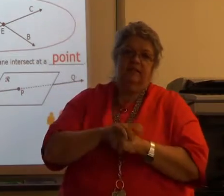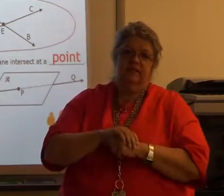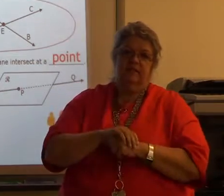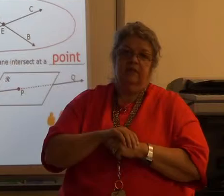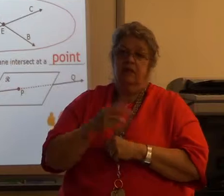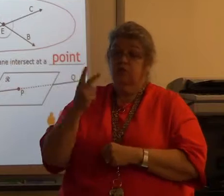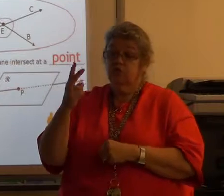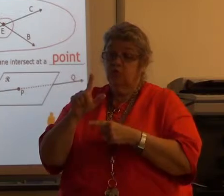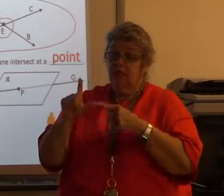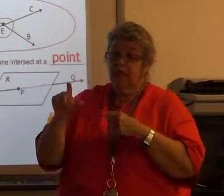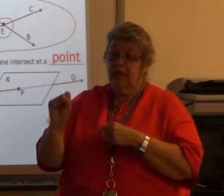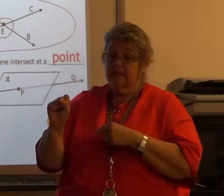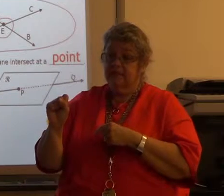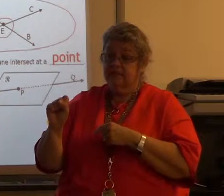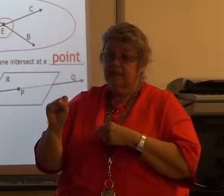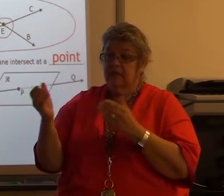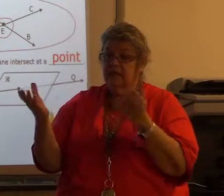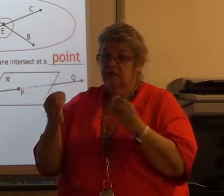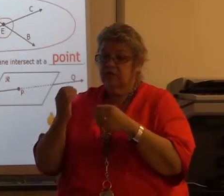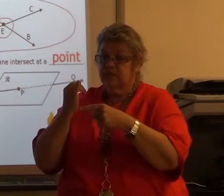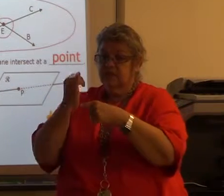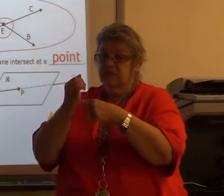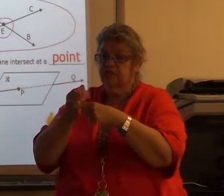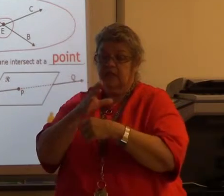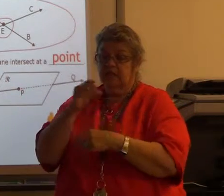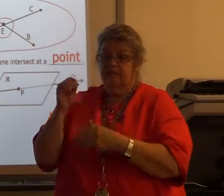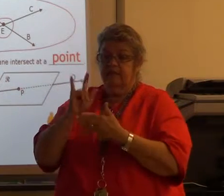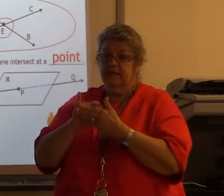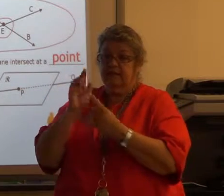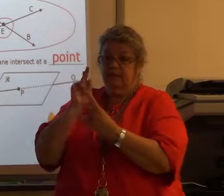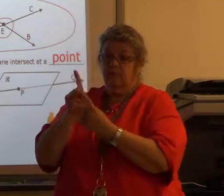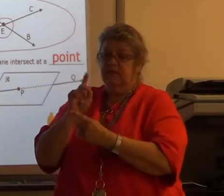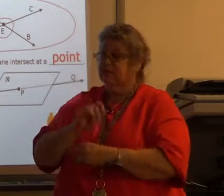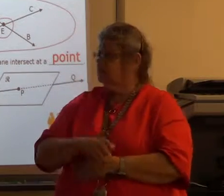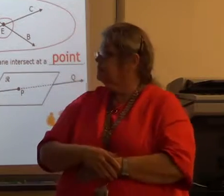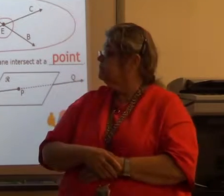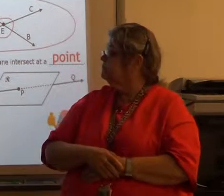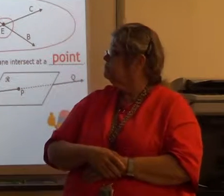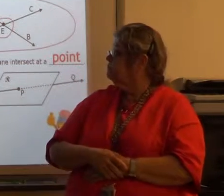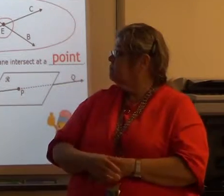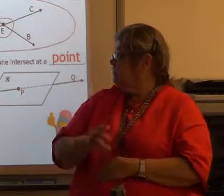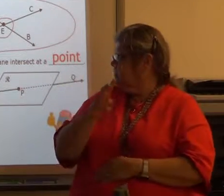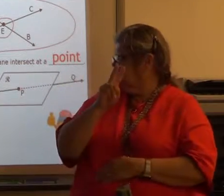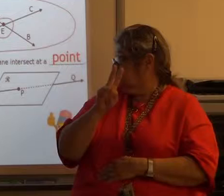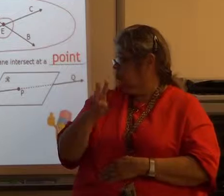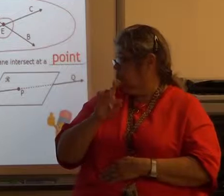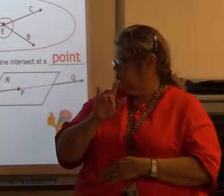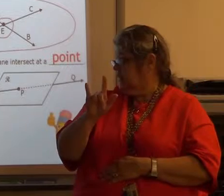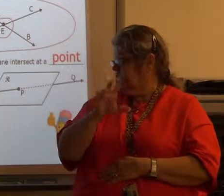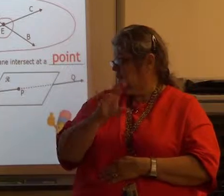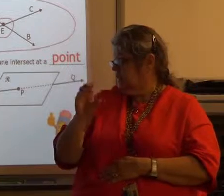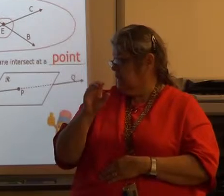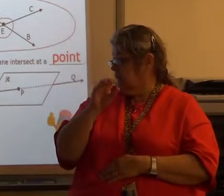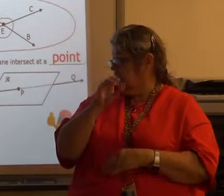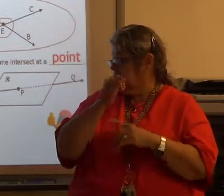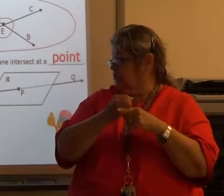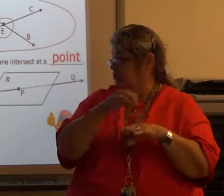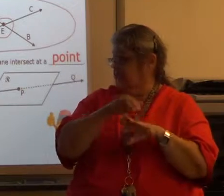lines, here's their intersection, and that is a point. 2 planes intersect at a line. Here's